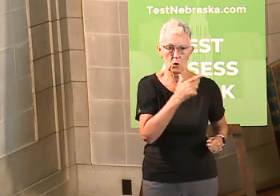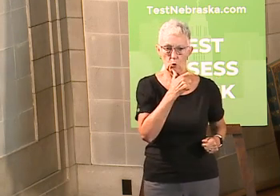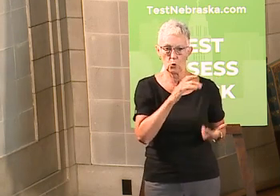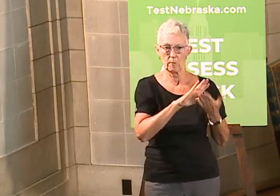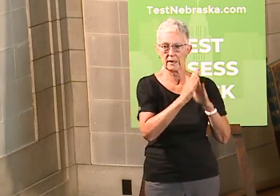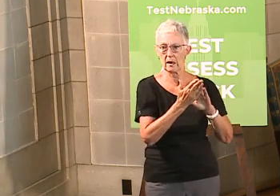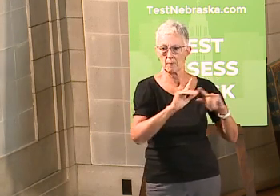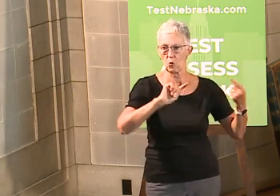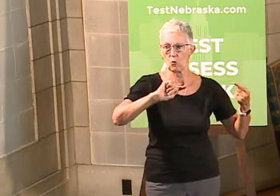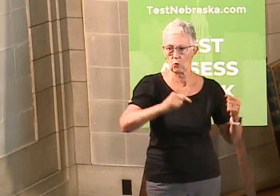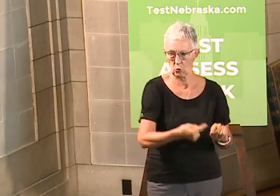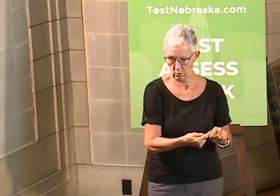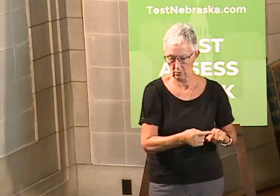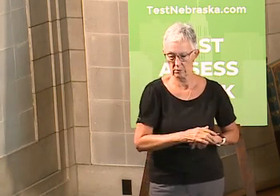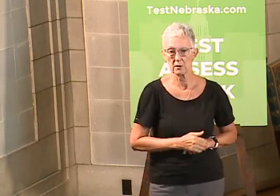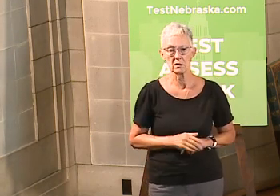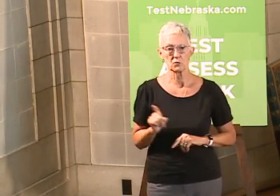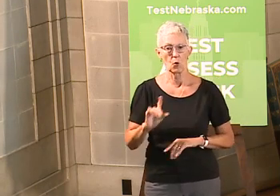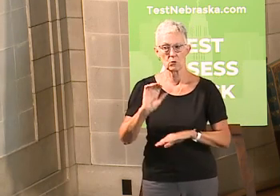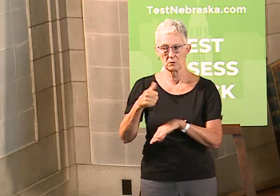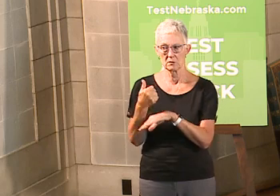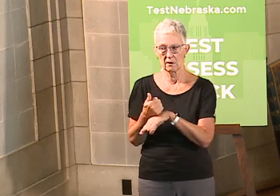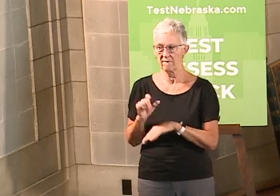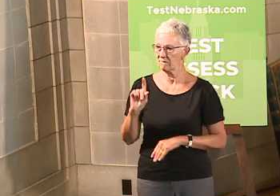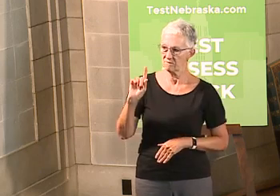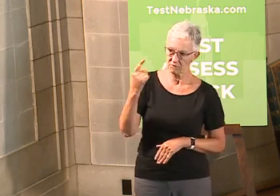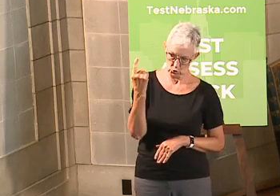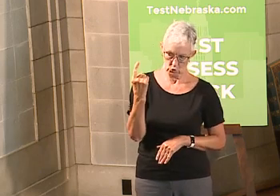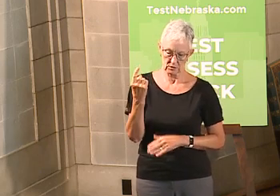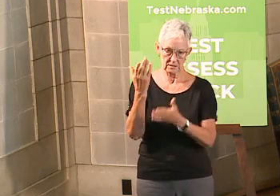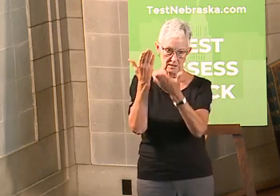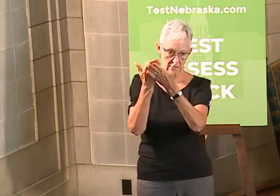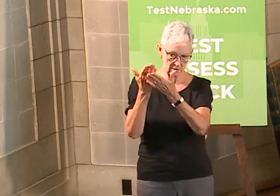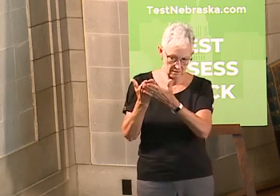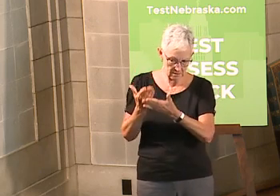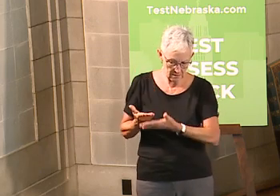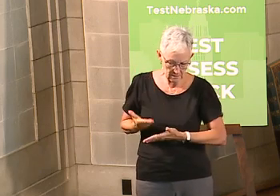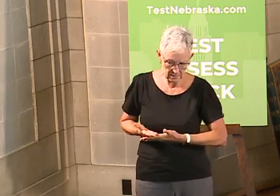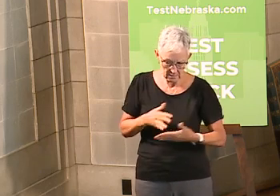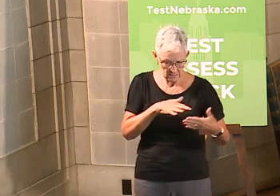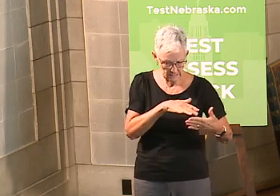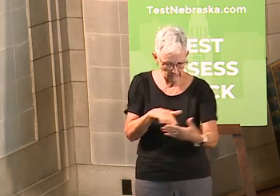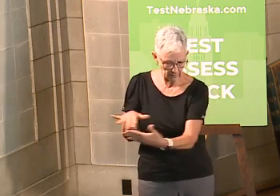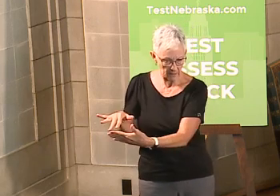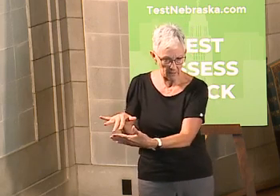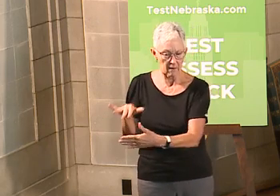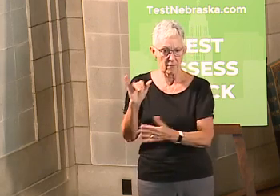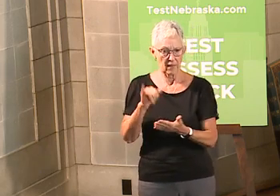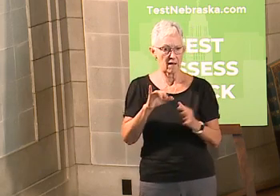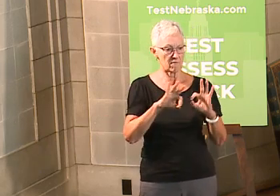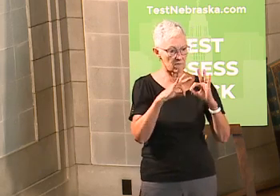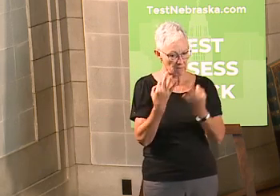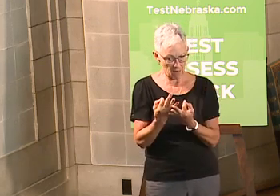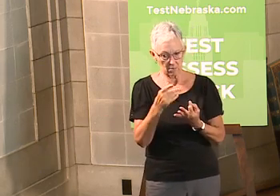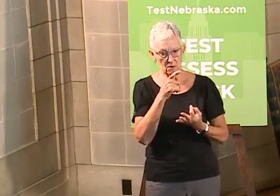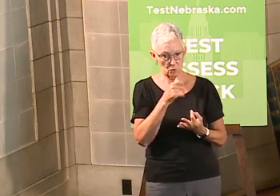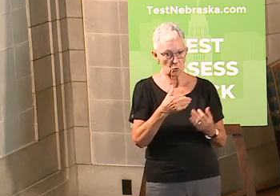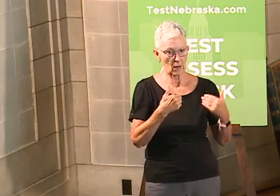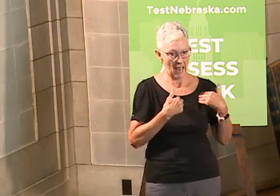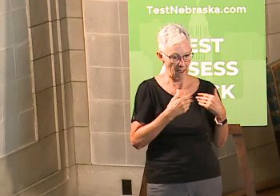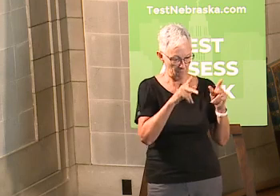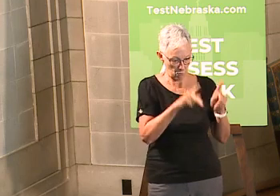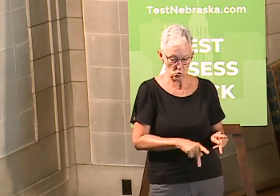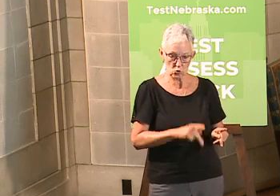to conduct the first national comprehensive evidence-based study of military and veteran caregivers.